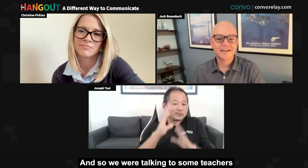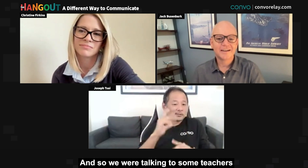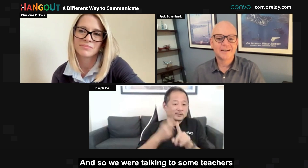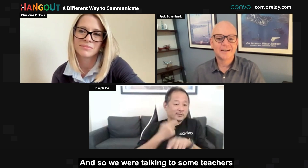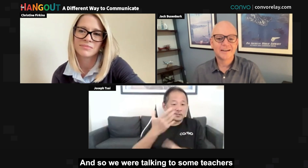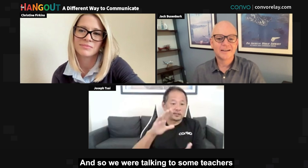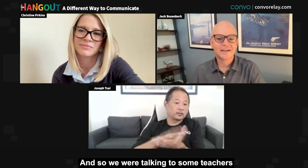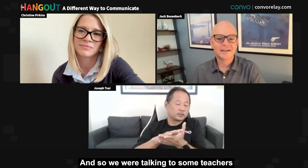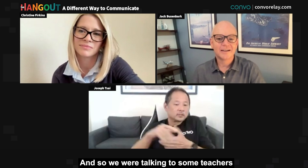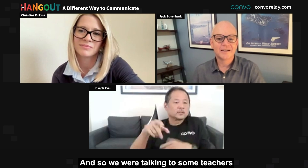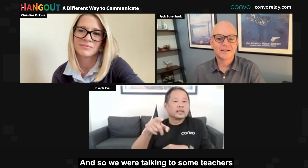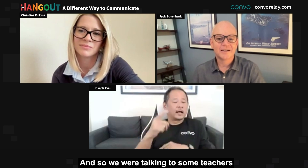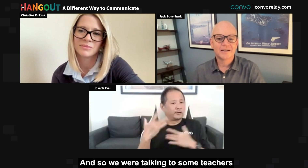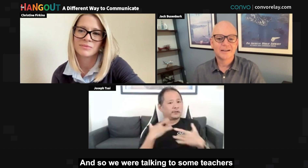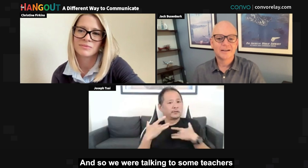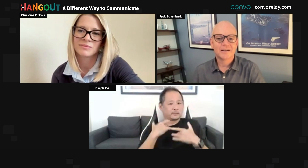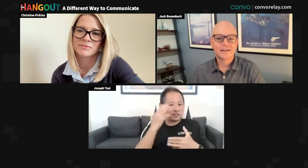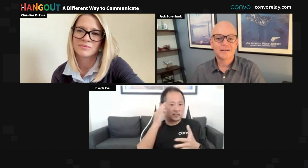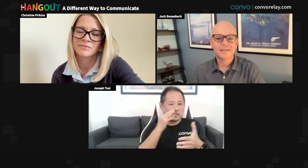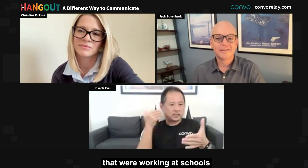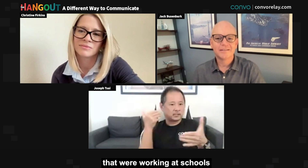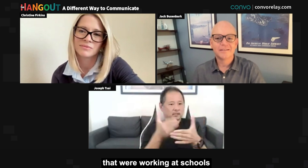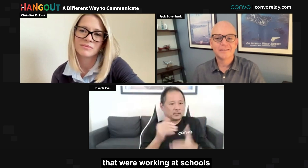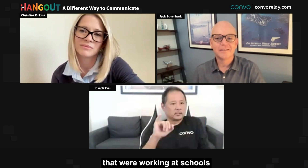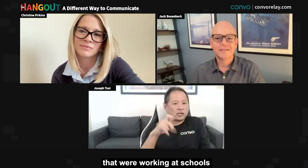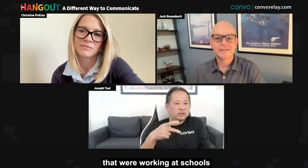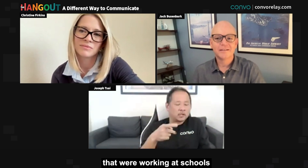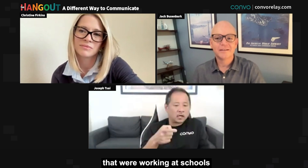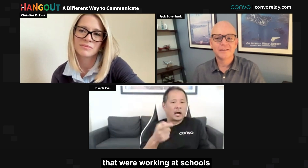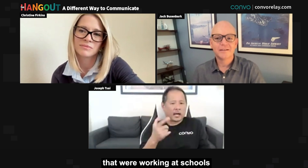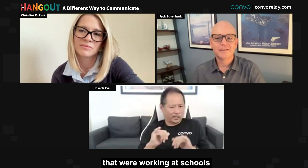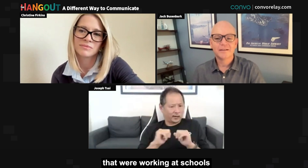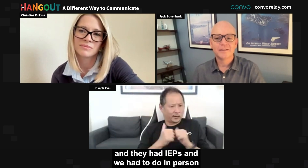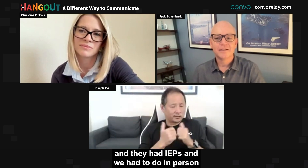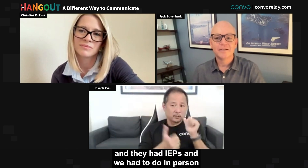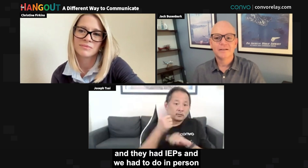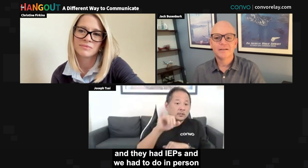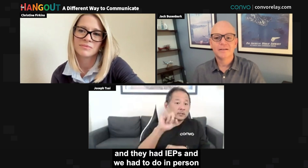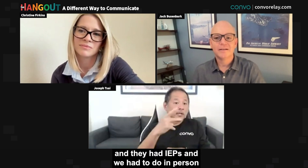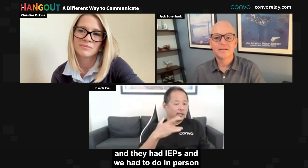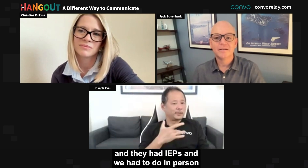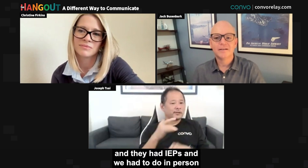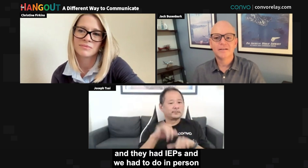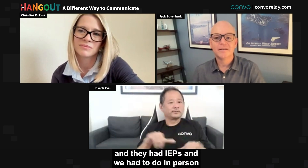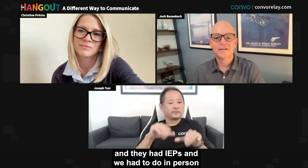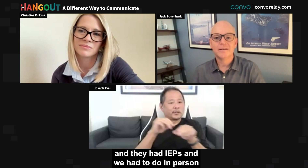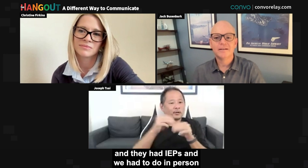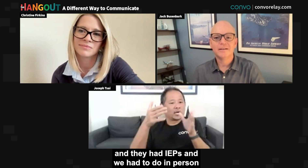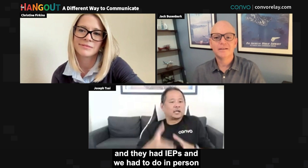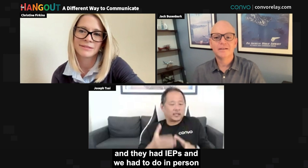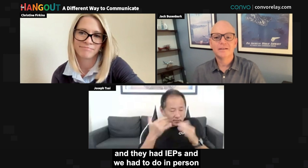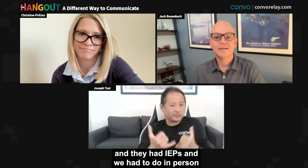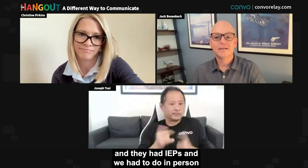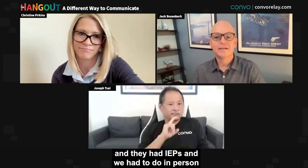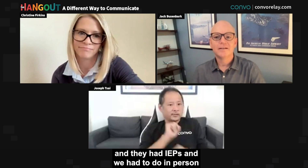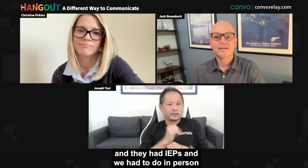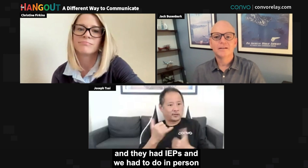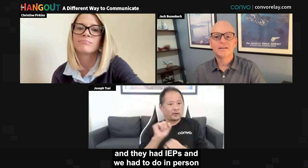talking to some teachers that were working at schools, and they had IEPs, and we had to do